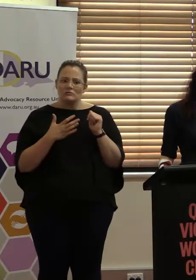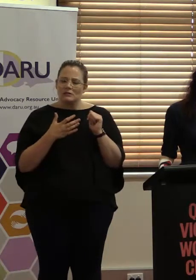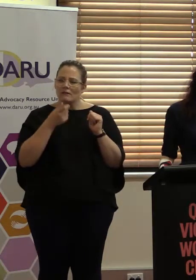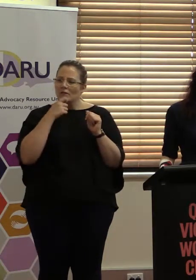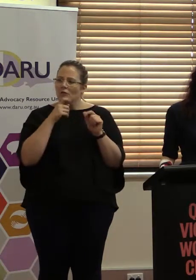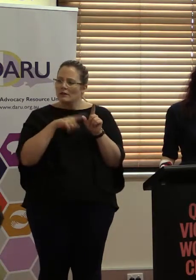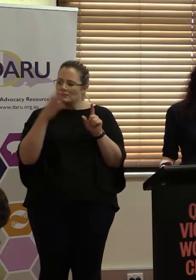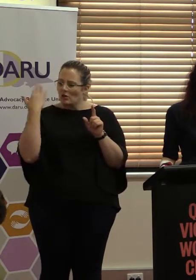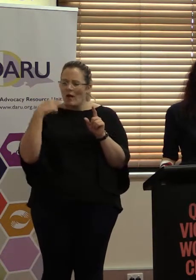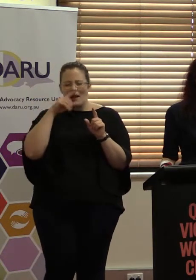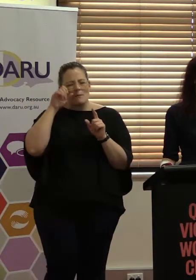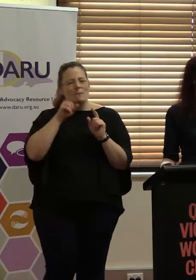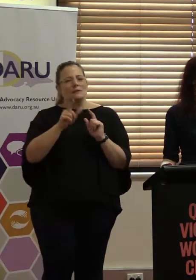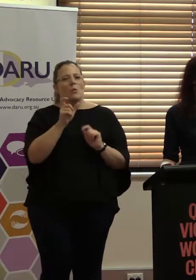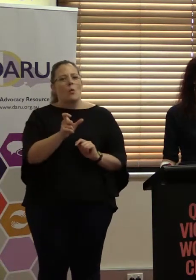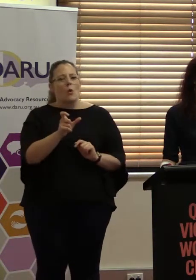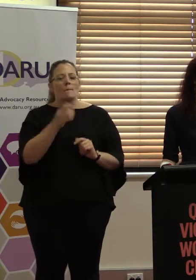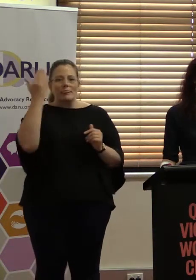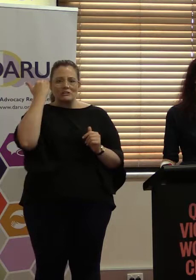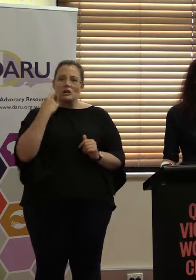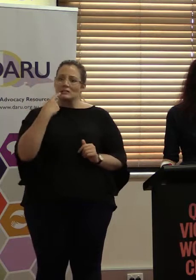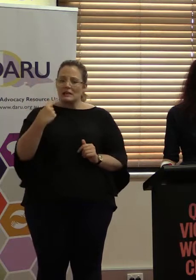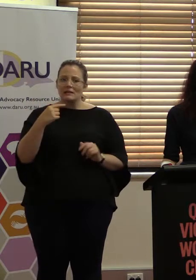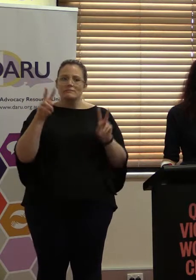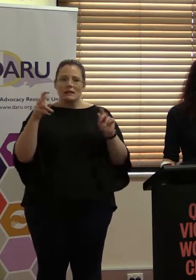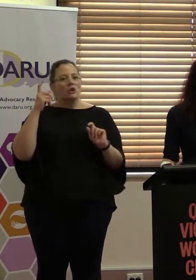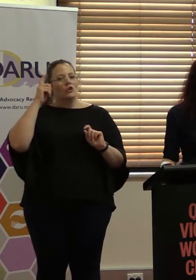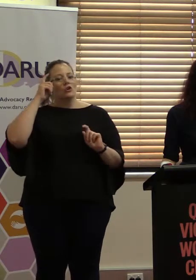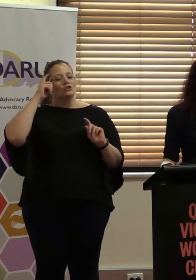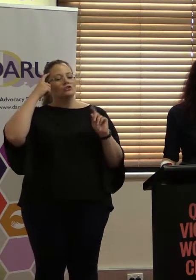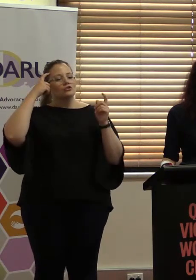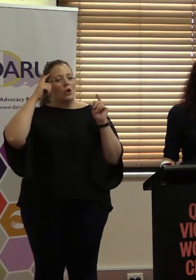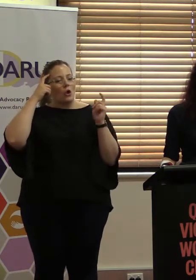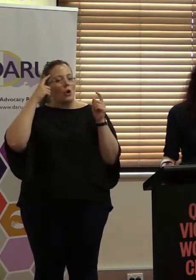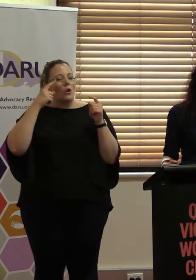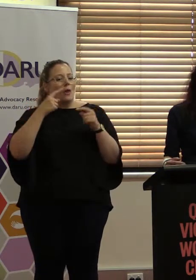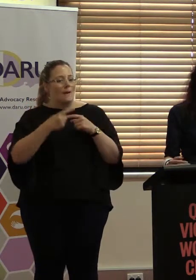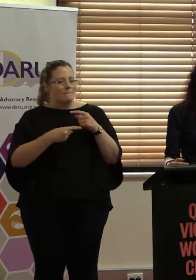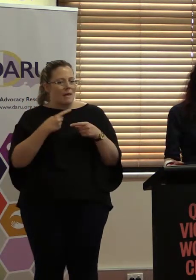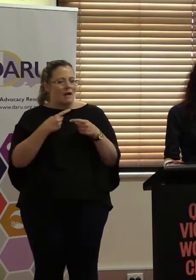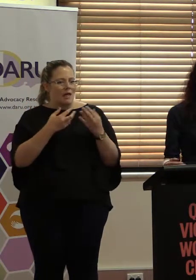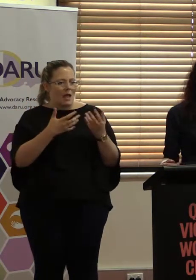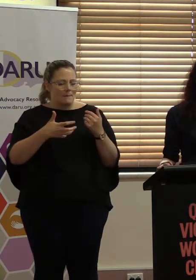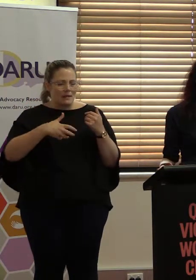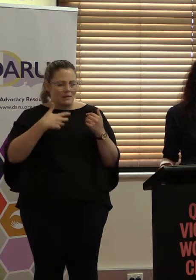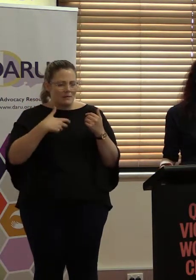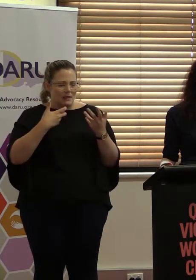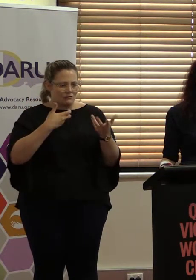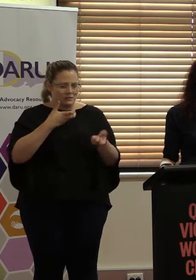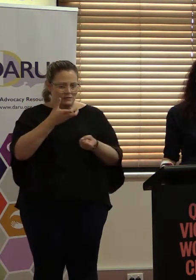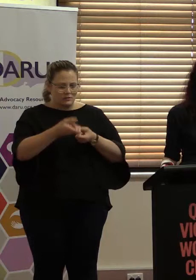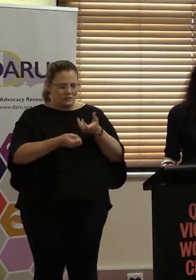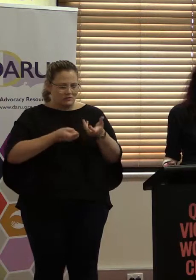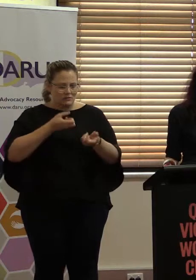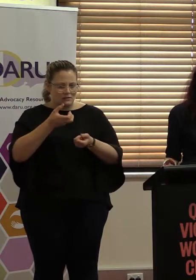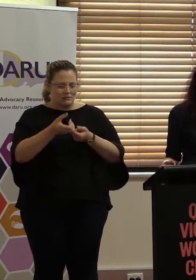said in open court that he was concerned about the number of complaints that were coming to the federal court